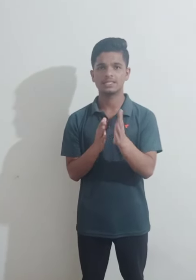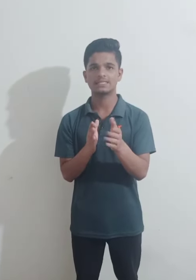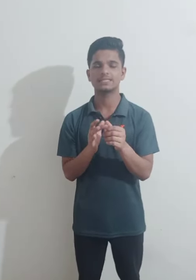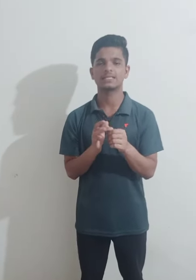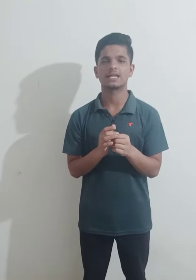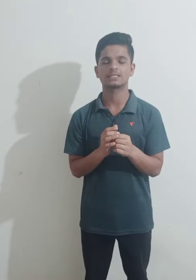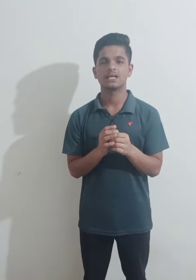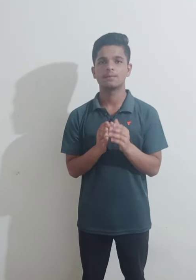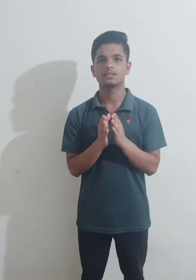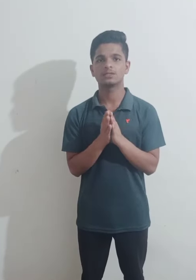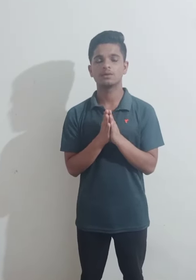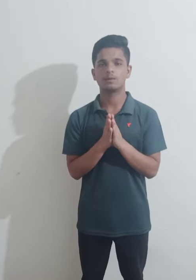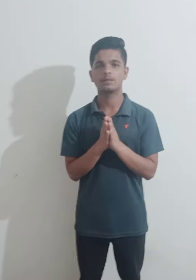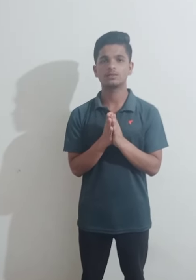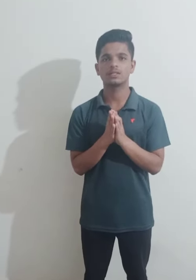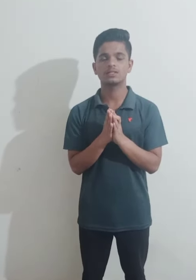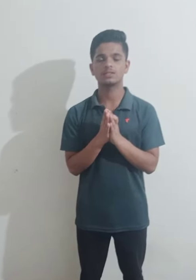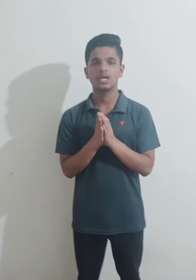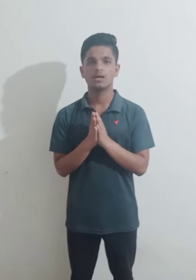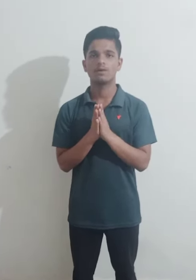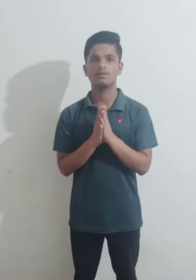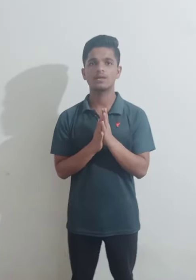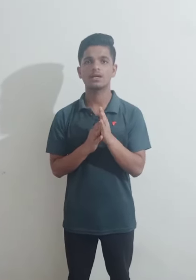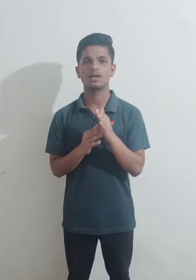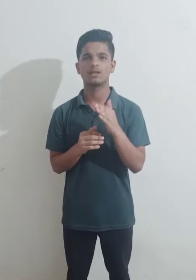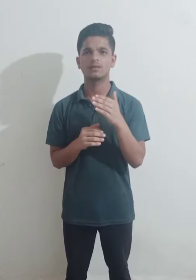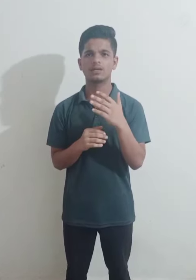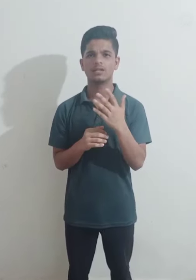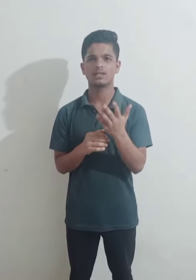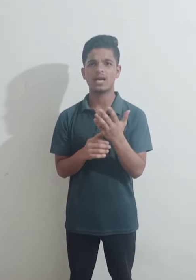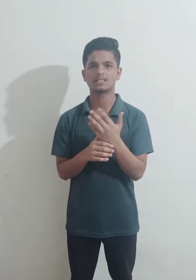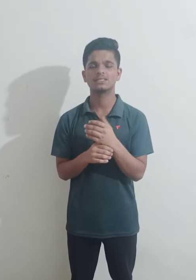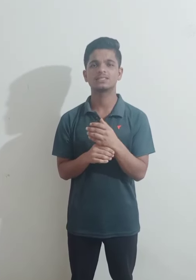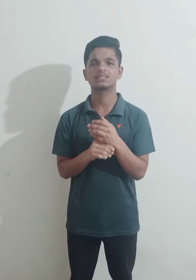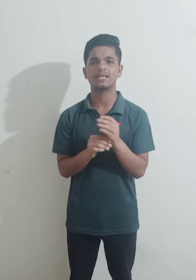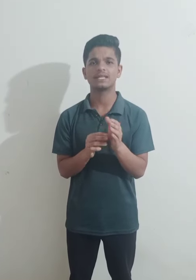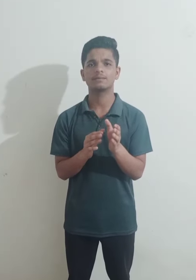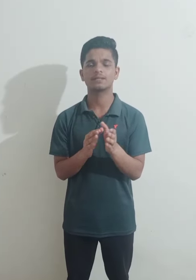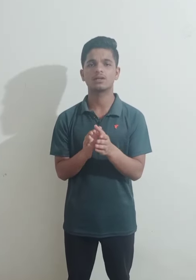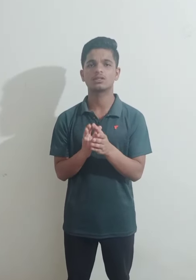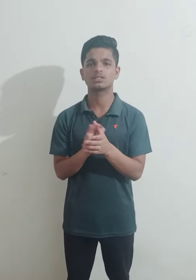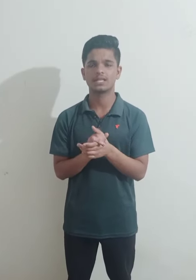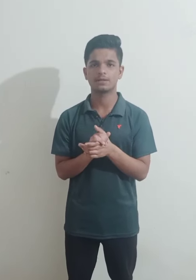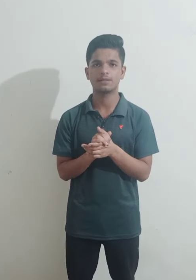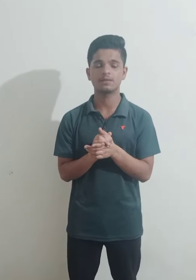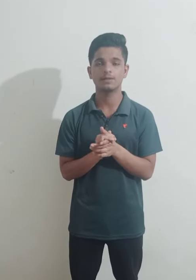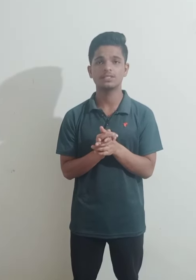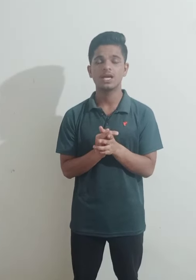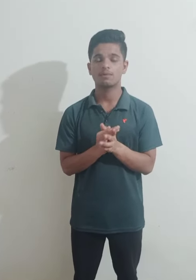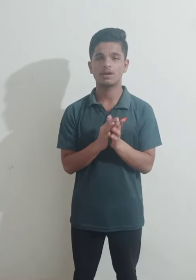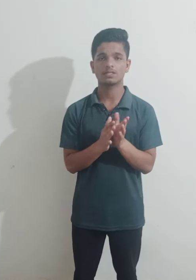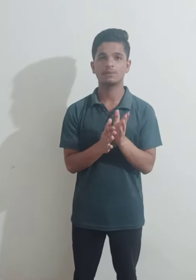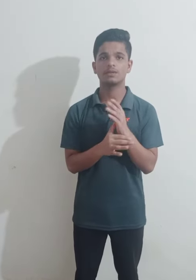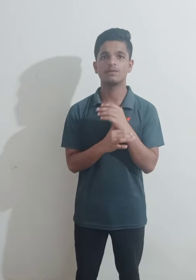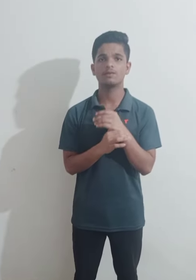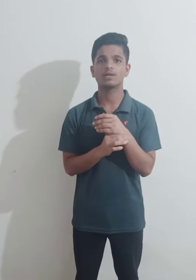class. First one is when we access the static method or static field. It means, for example, when we call a